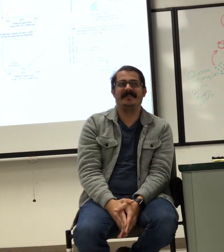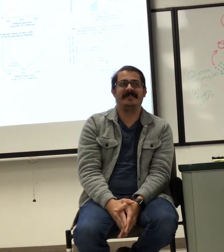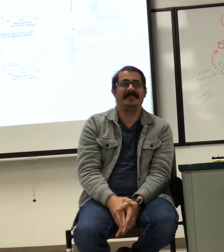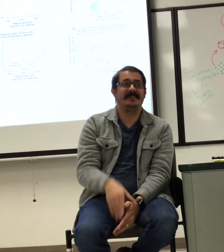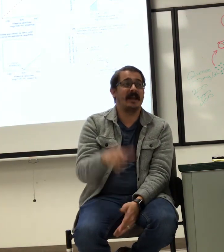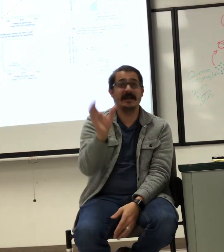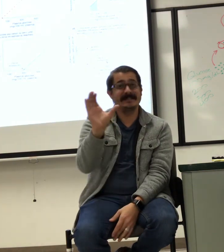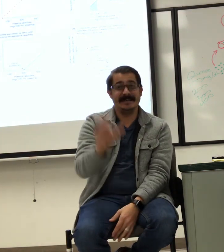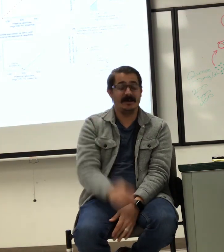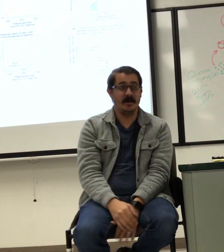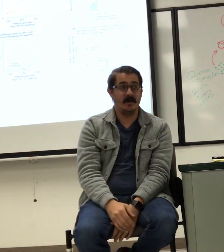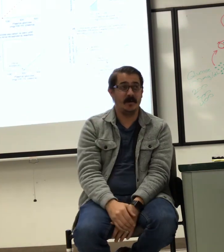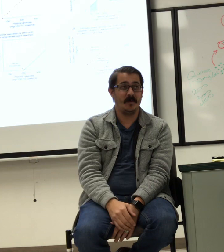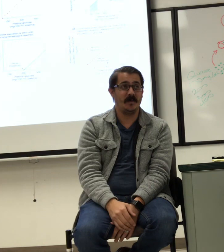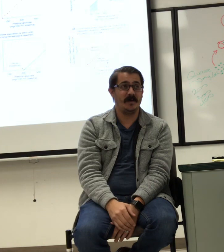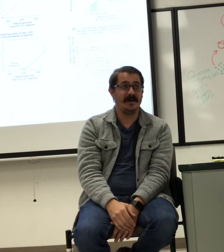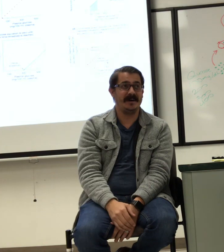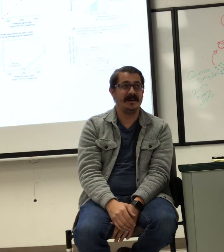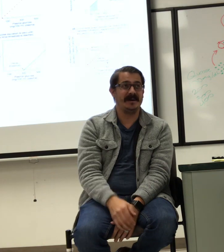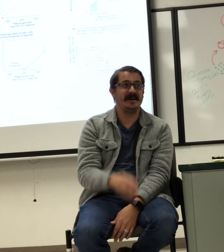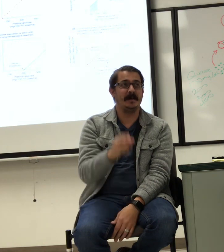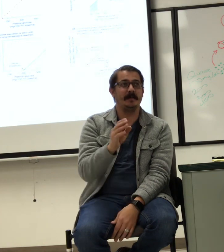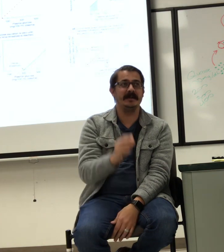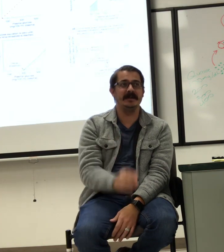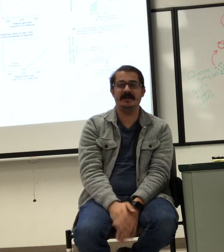Not C either. Okay, now you're down to B or D.